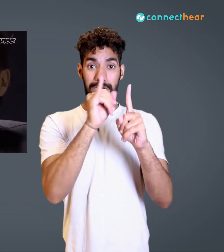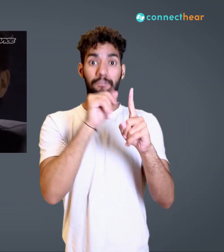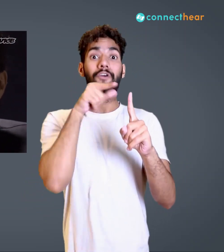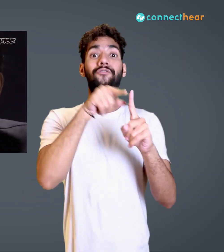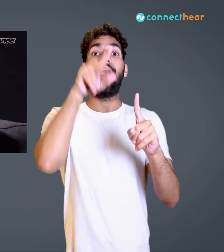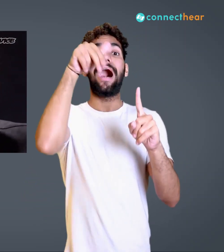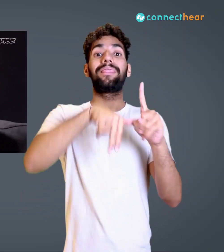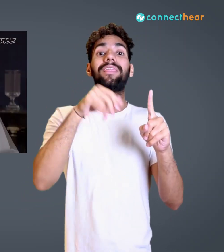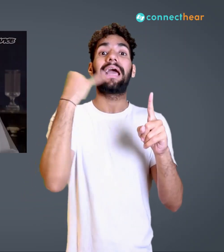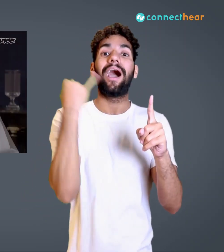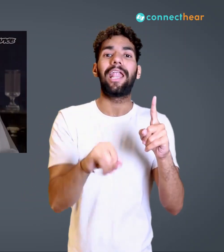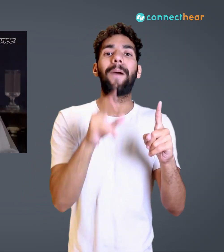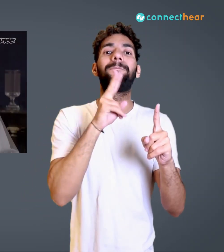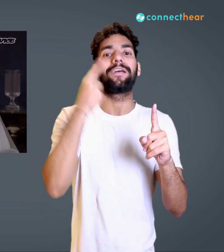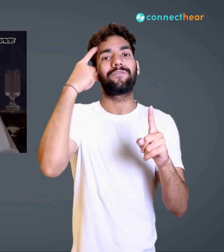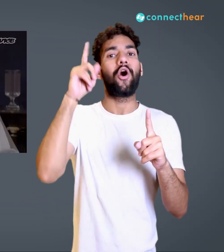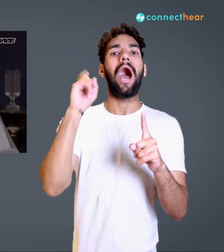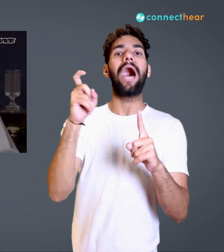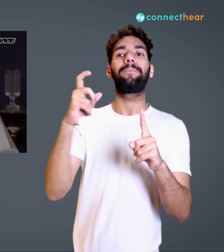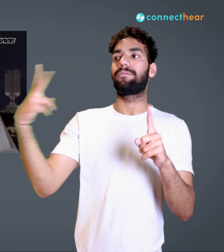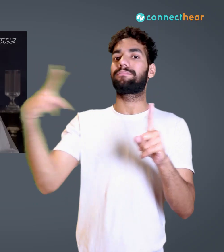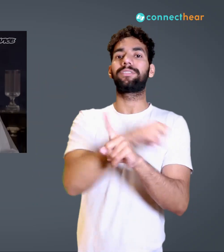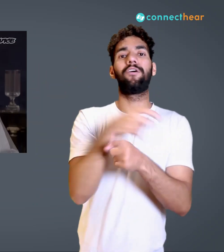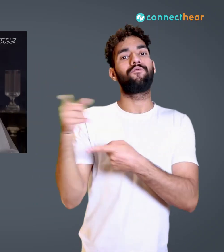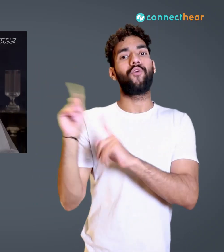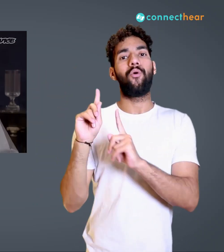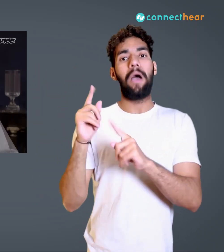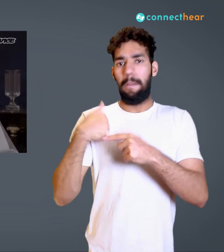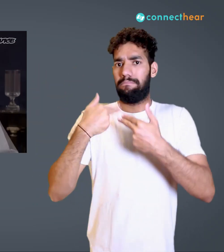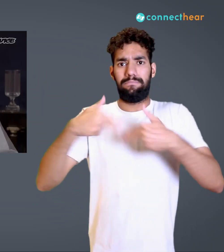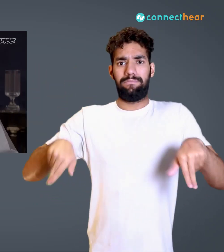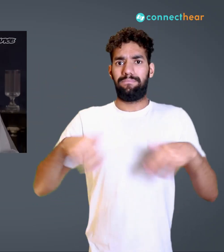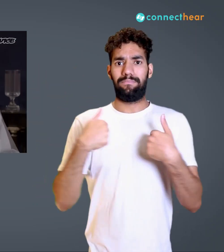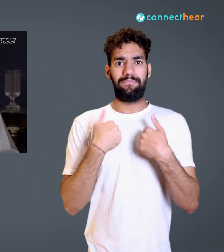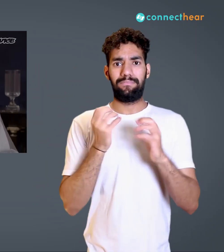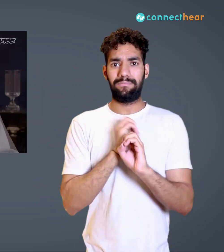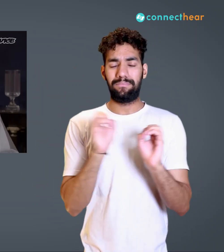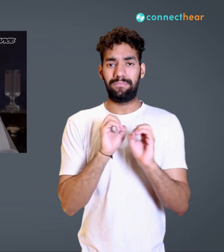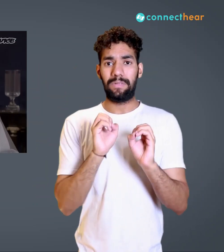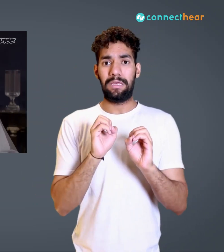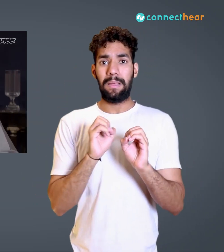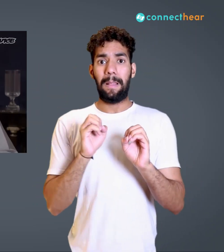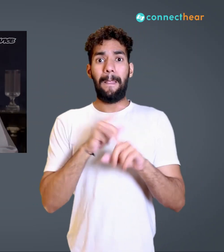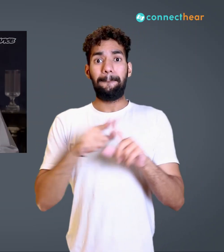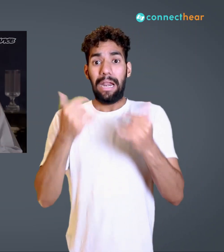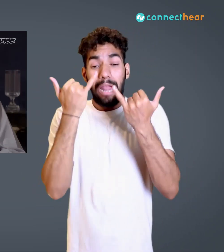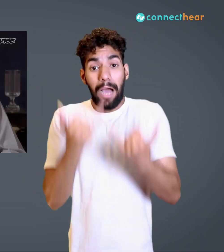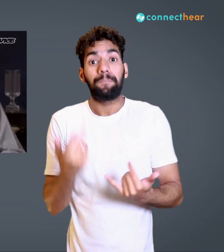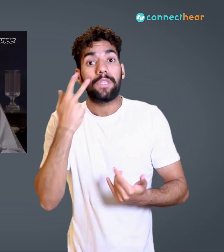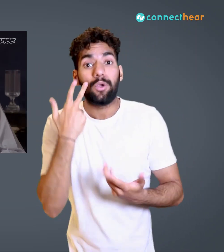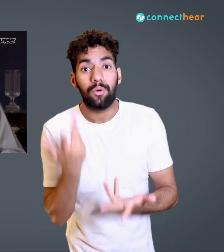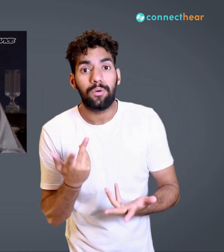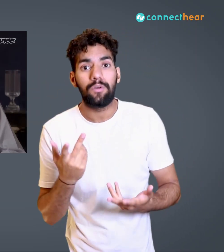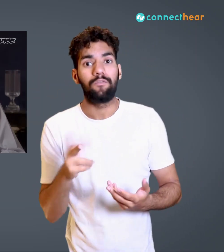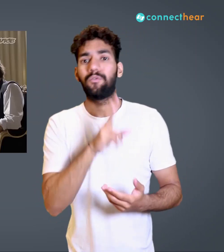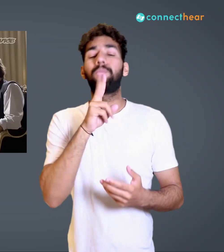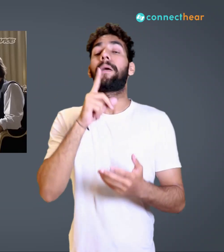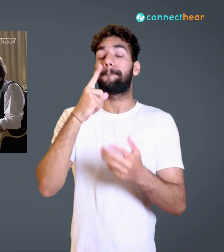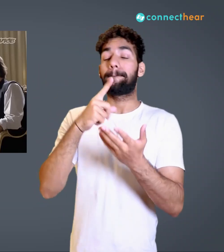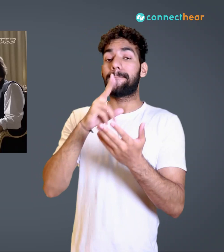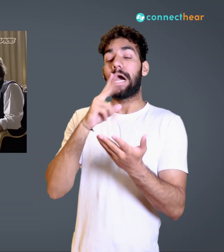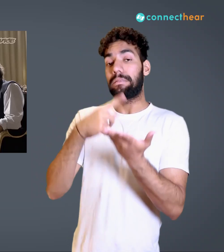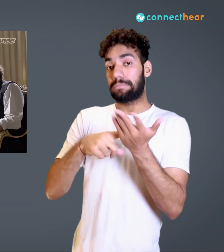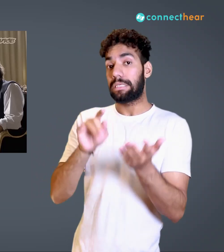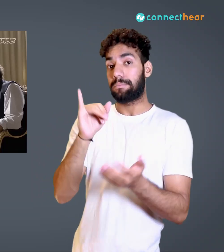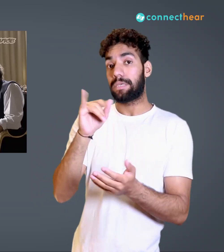said something to the army. When I found out, immediately the next day we had them released. Compare that to what's going on now. That